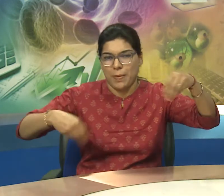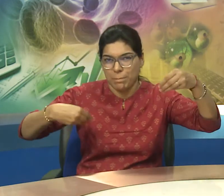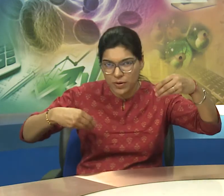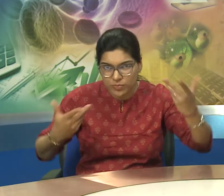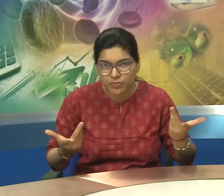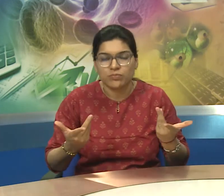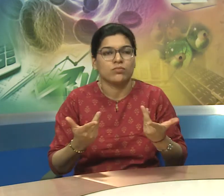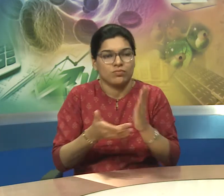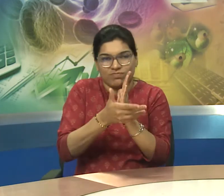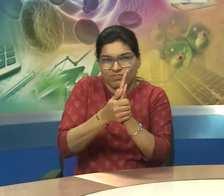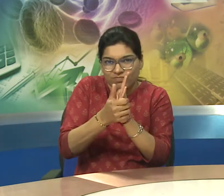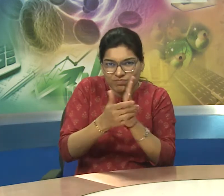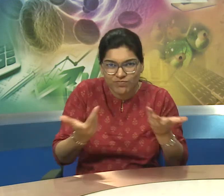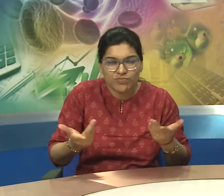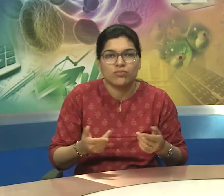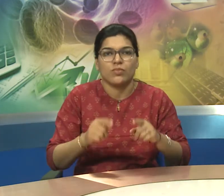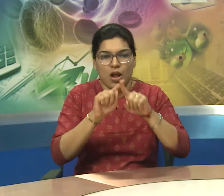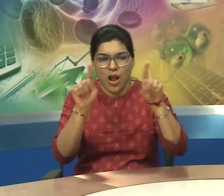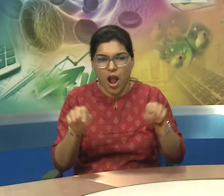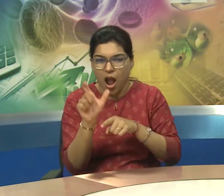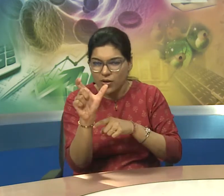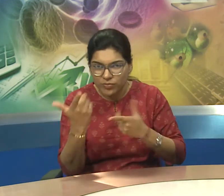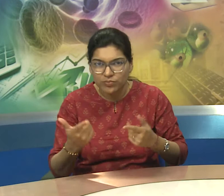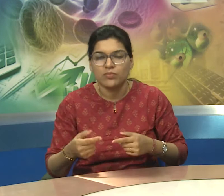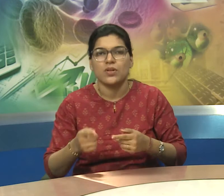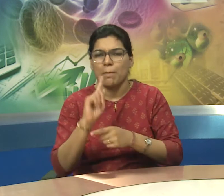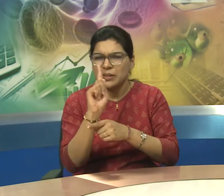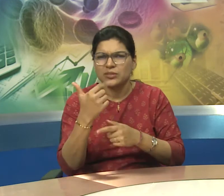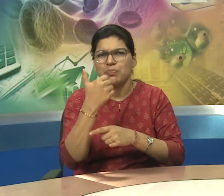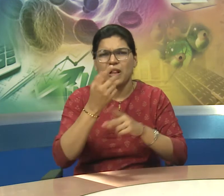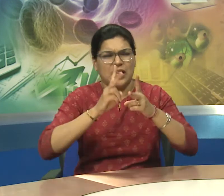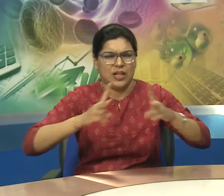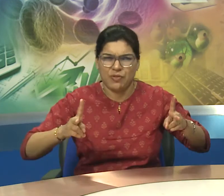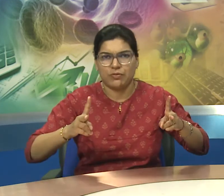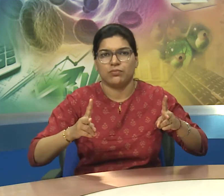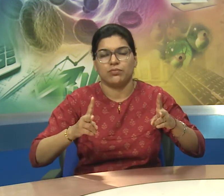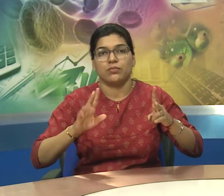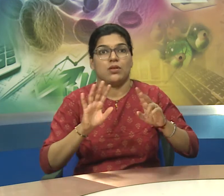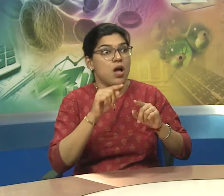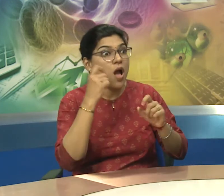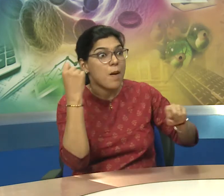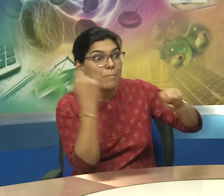particular line of product. For example, a